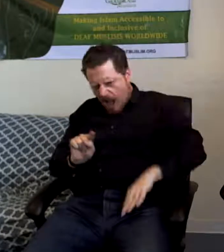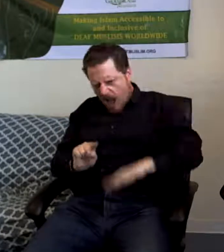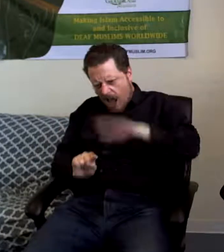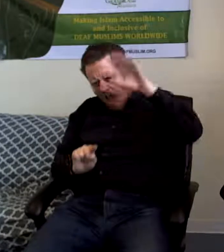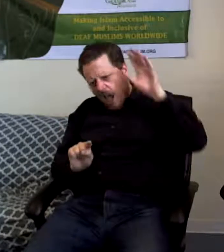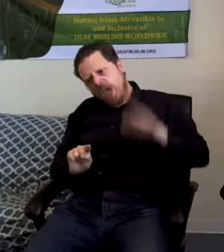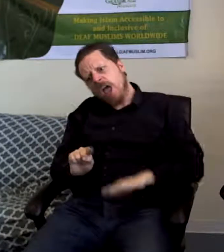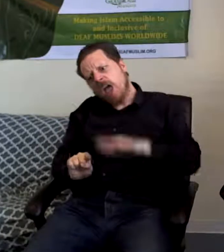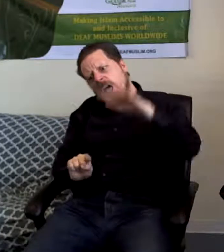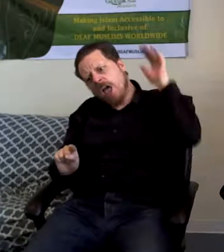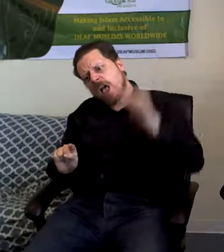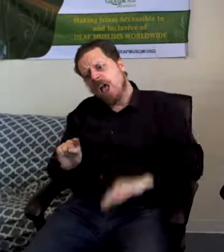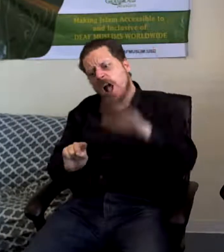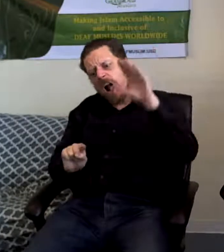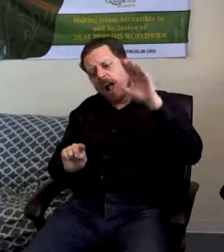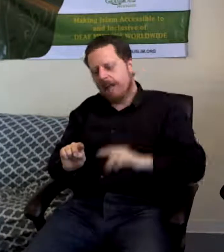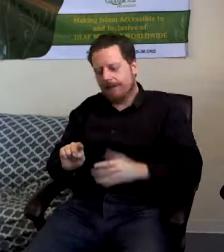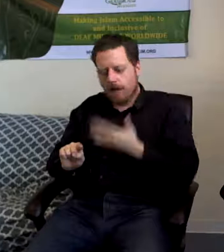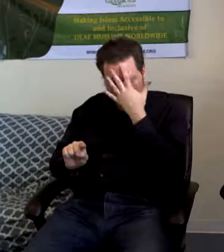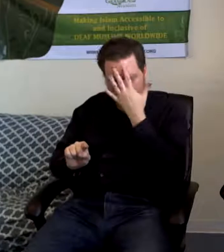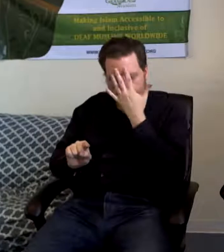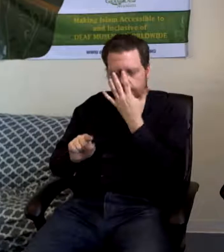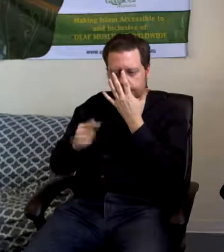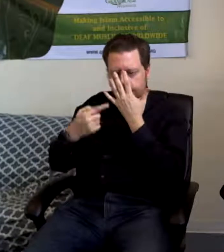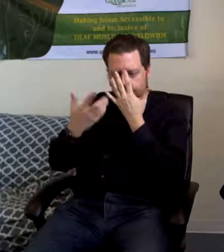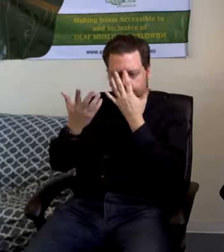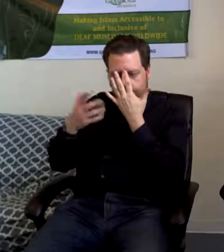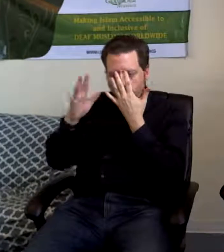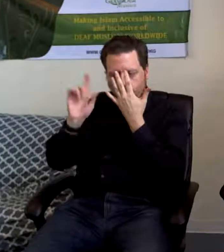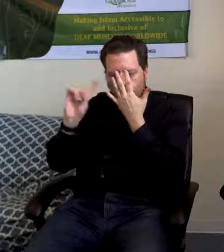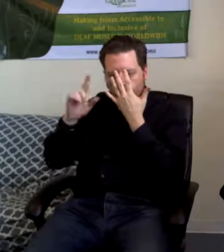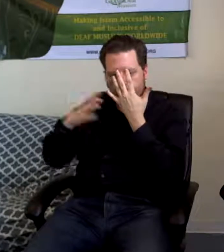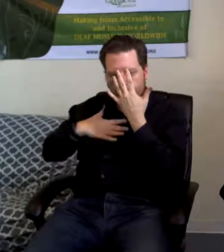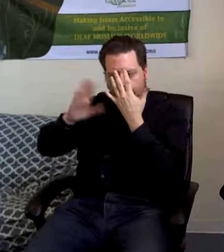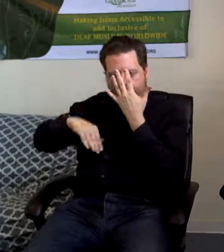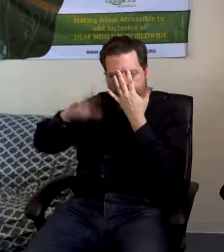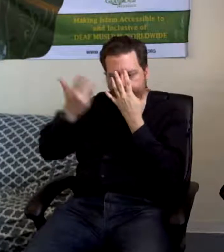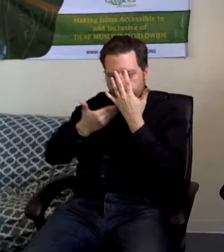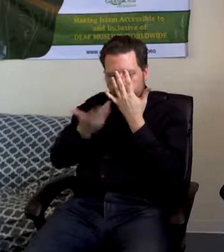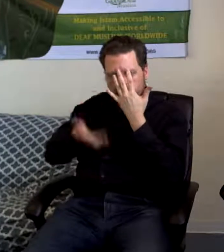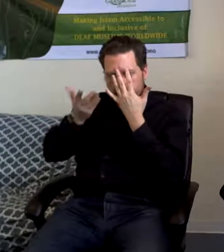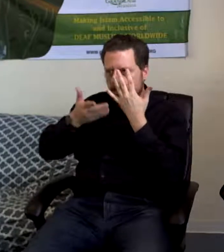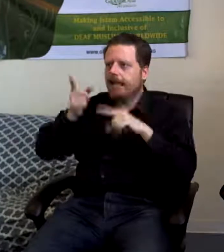it, you find nothing because of the darkness.